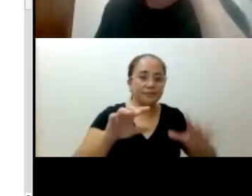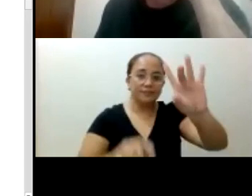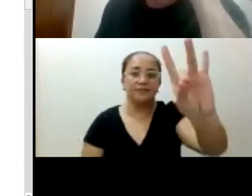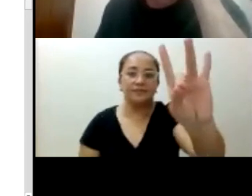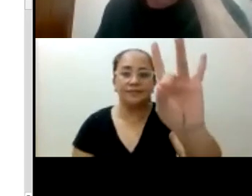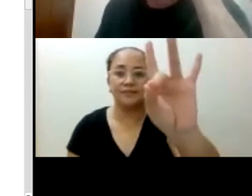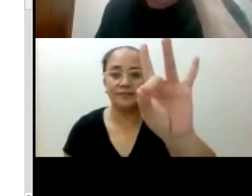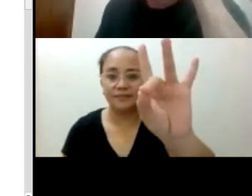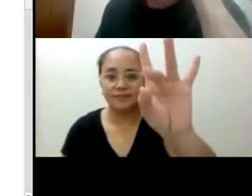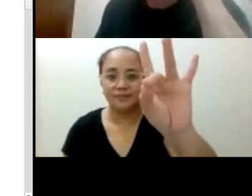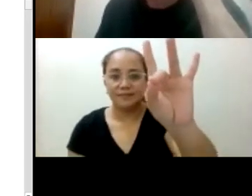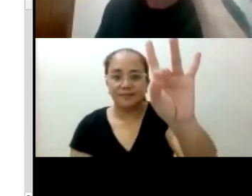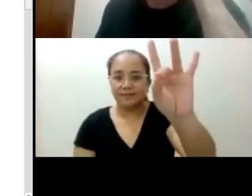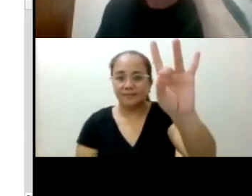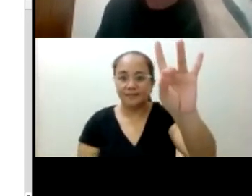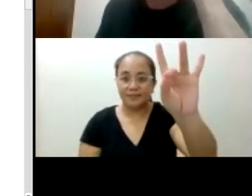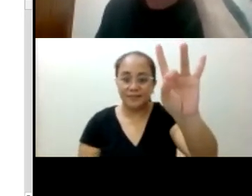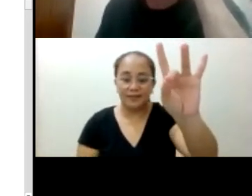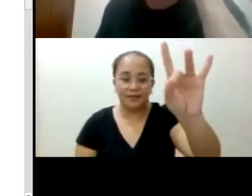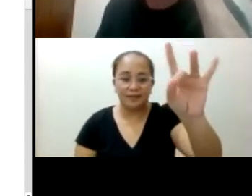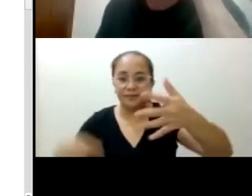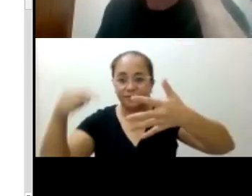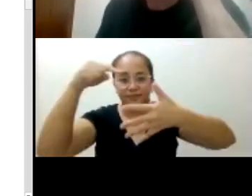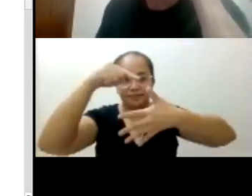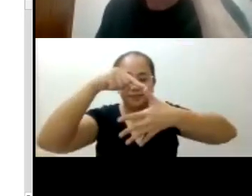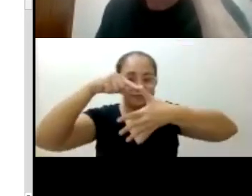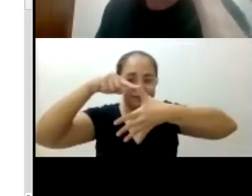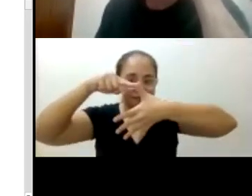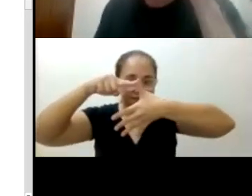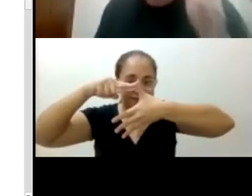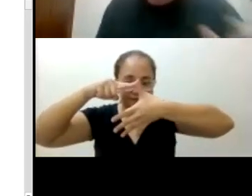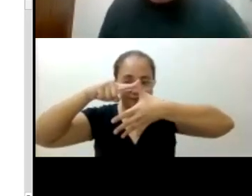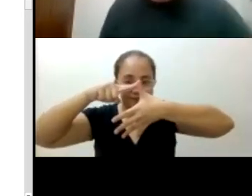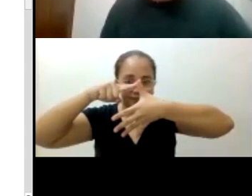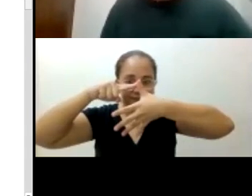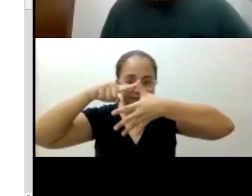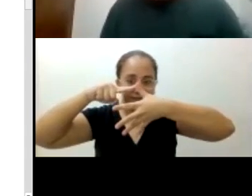signs, the fifth parameter to alphabetize is,